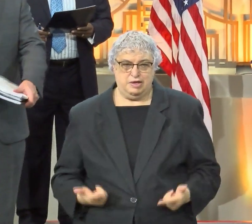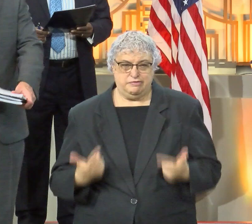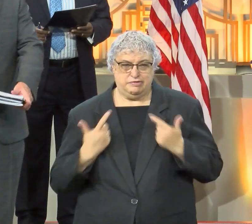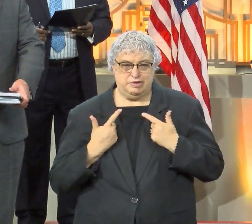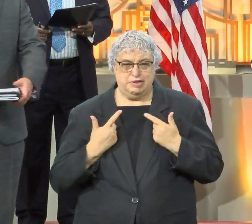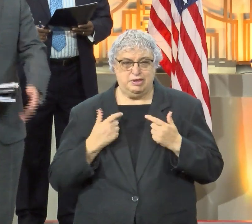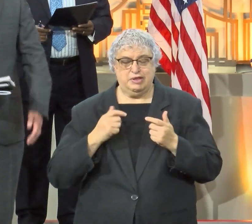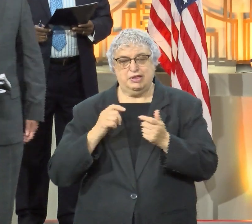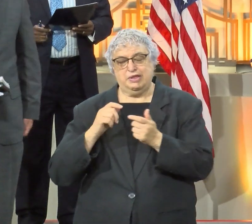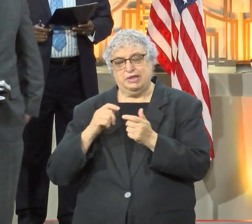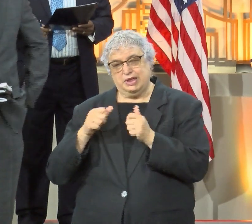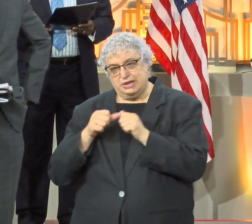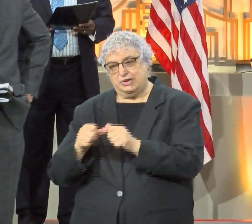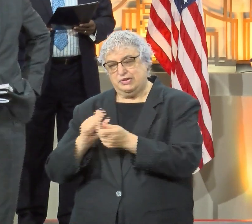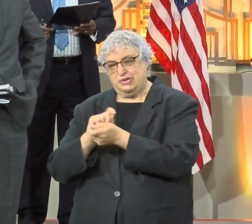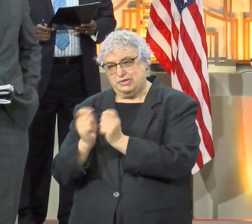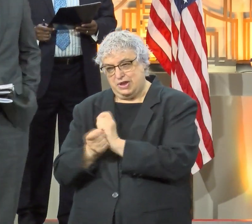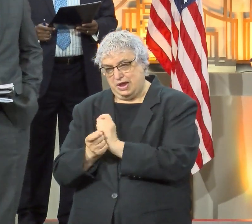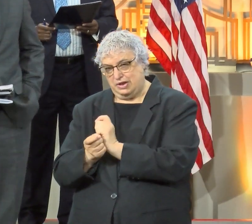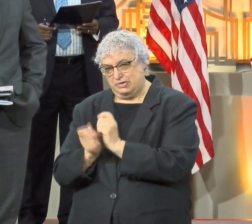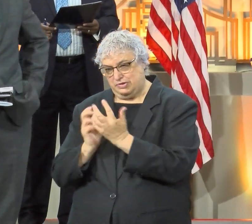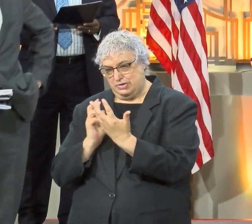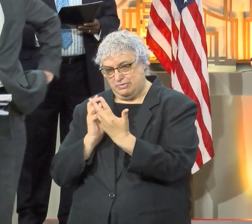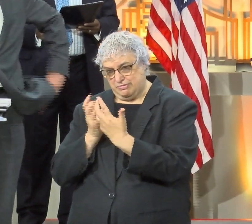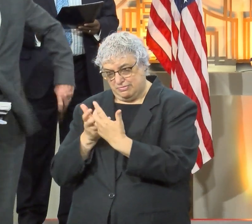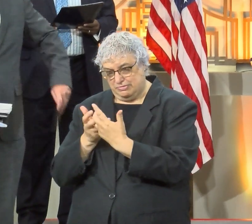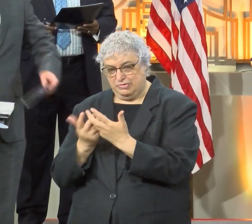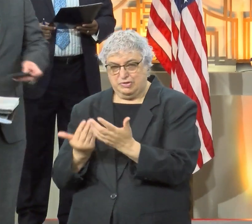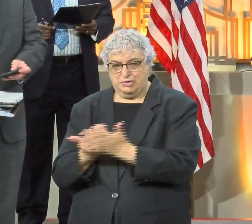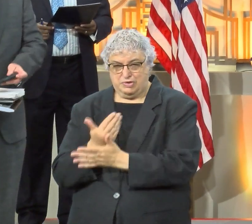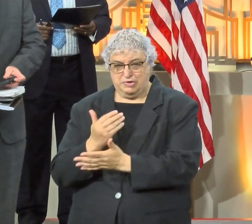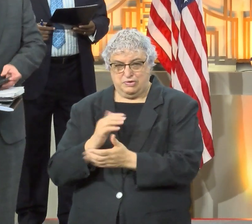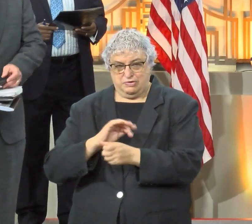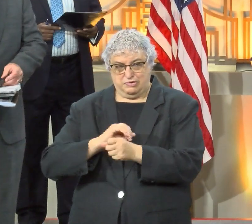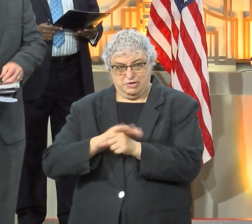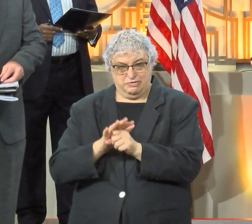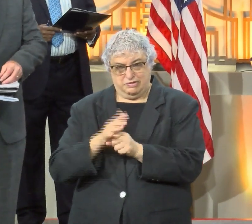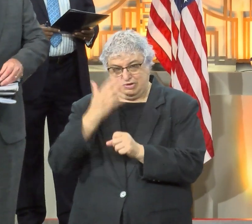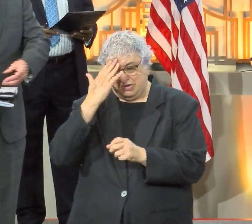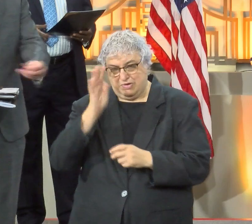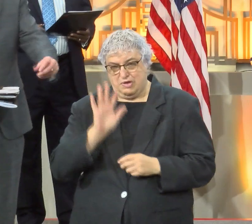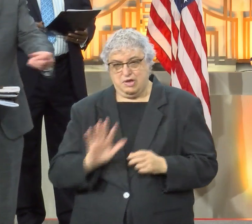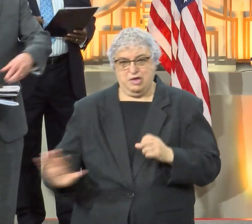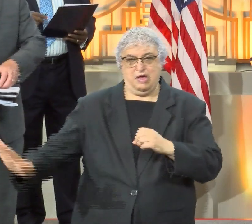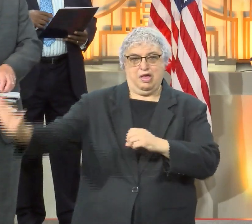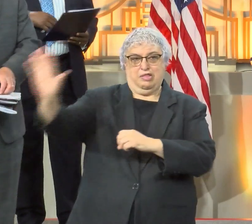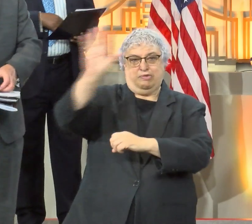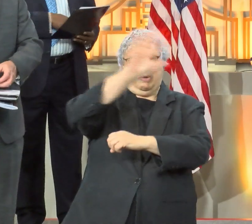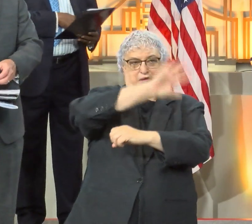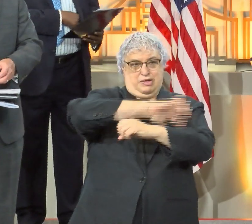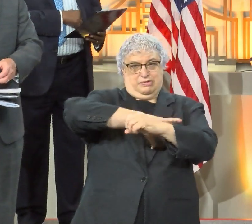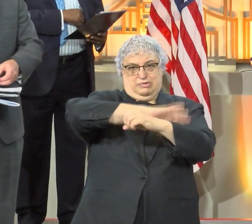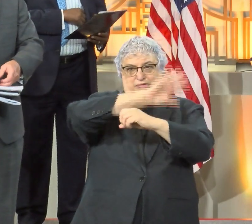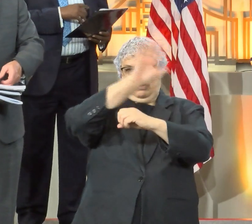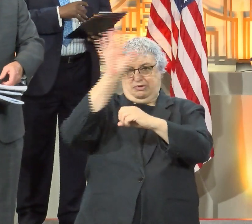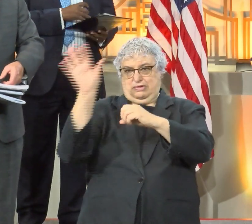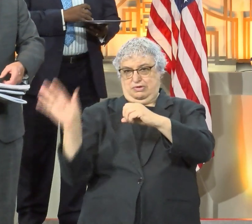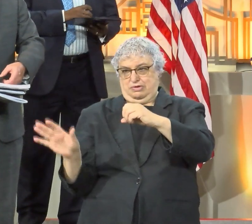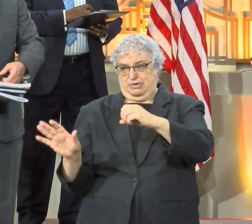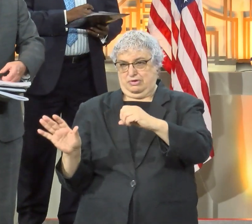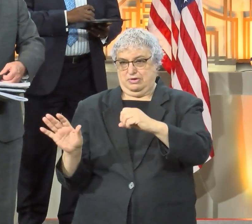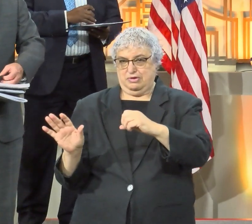to change our behavior to meet this new reality. We know what's happening all around us throughout the country, even